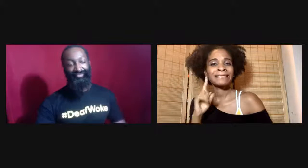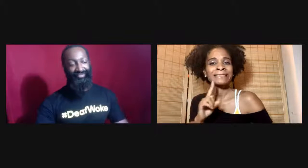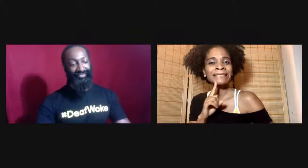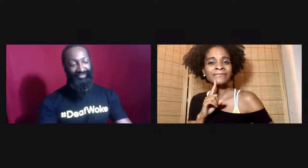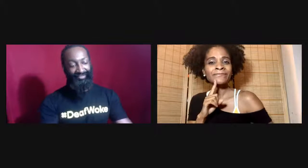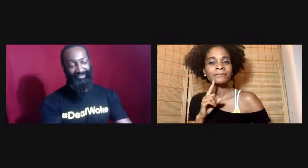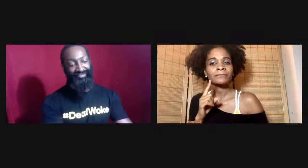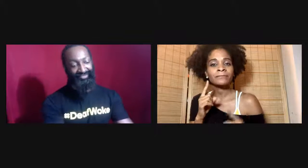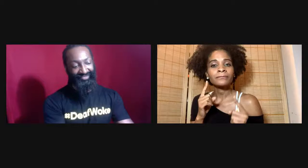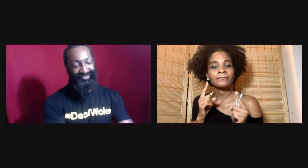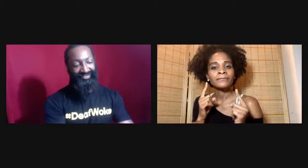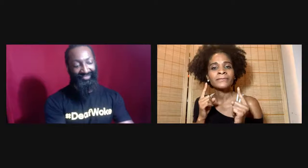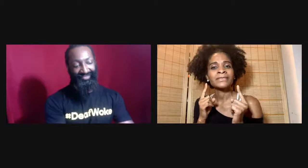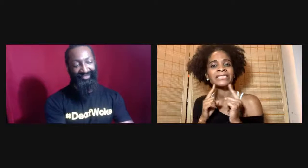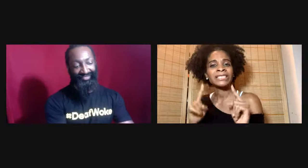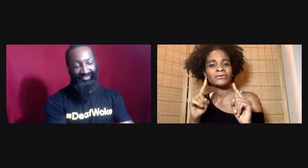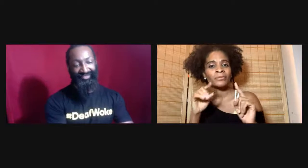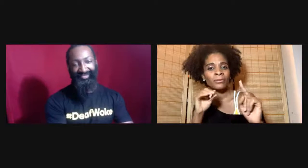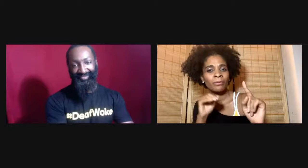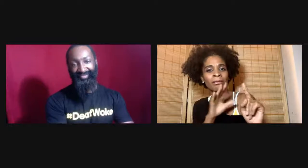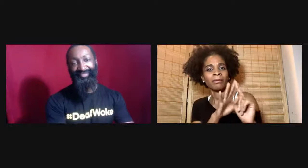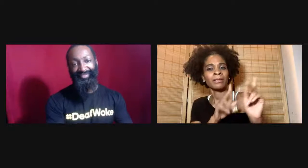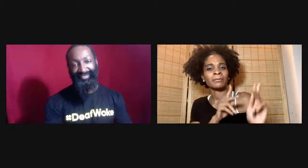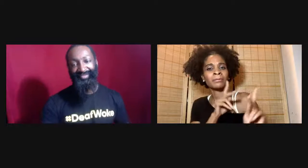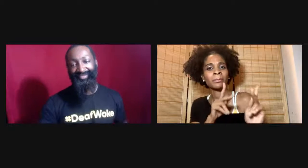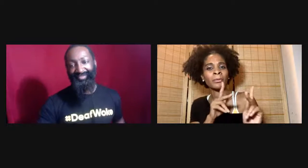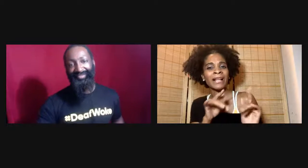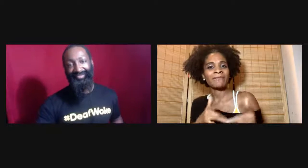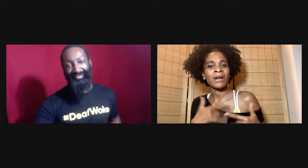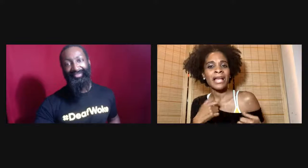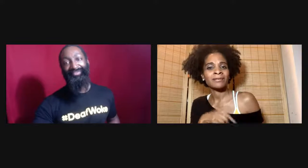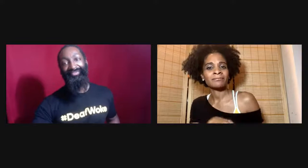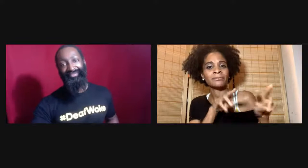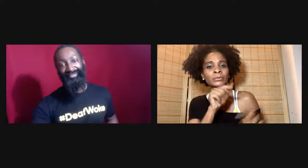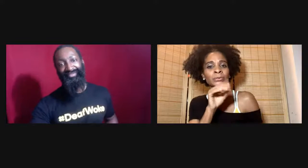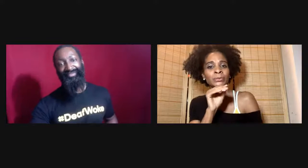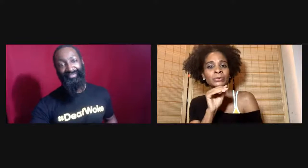And she exposed me to so much.